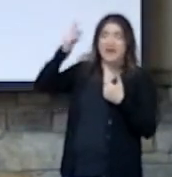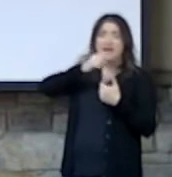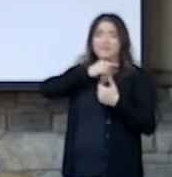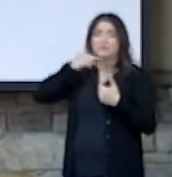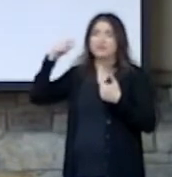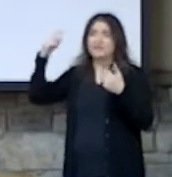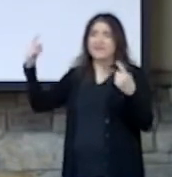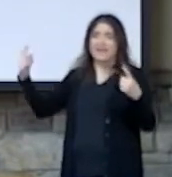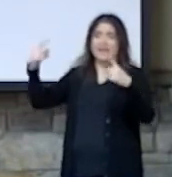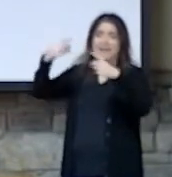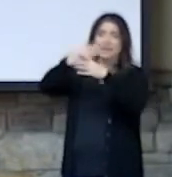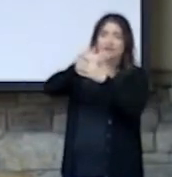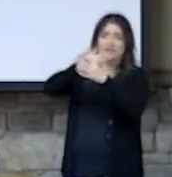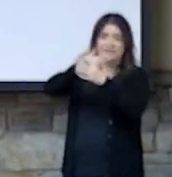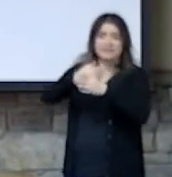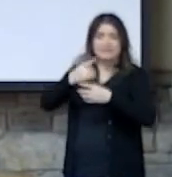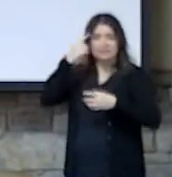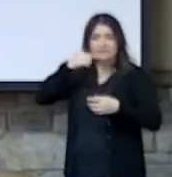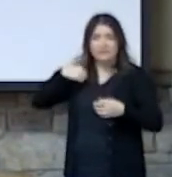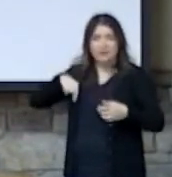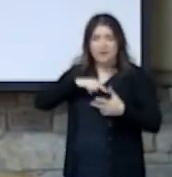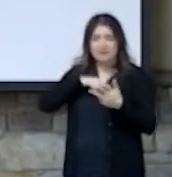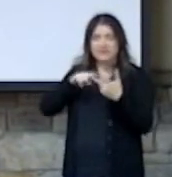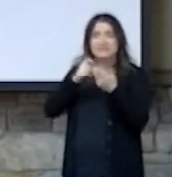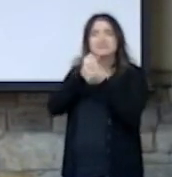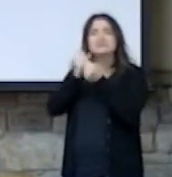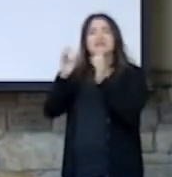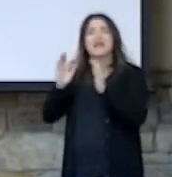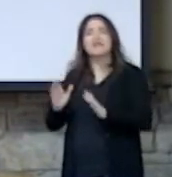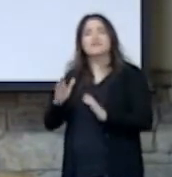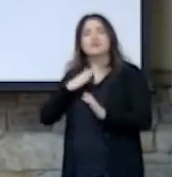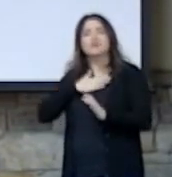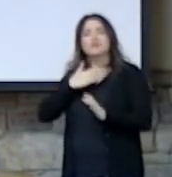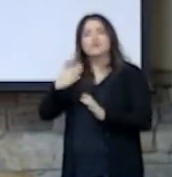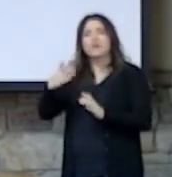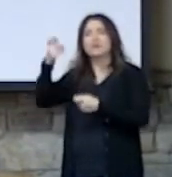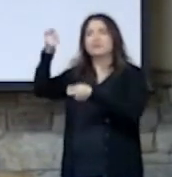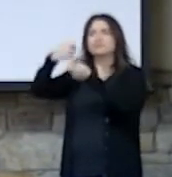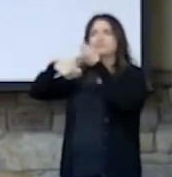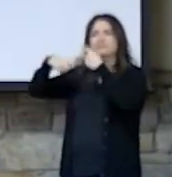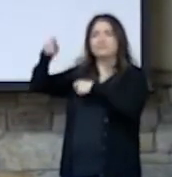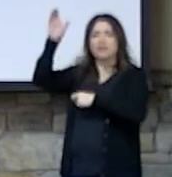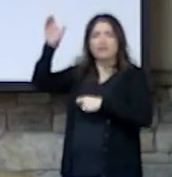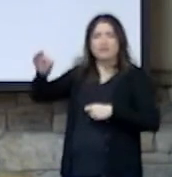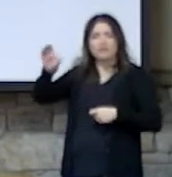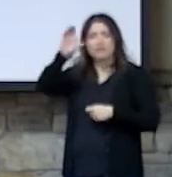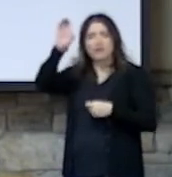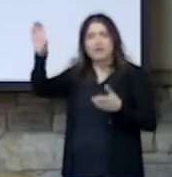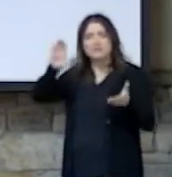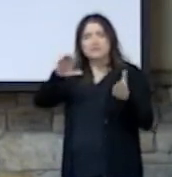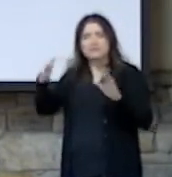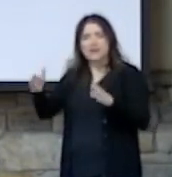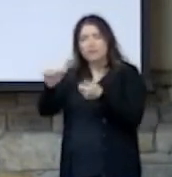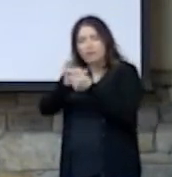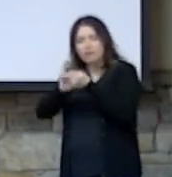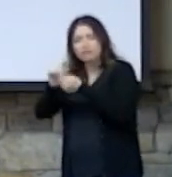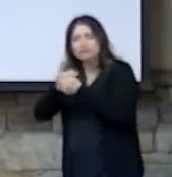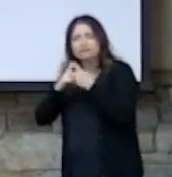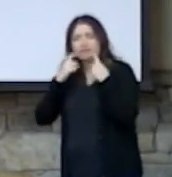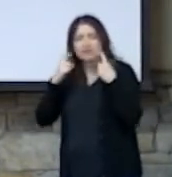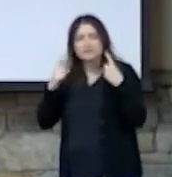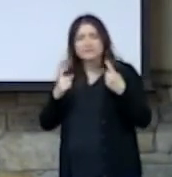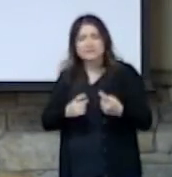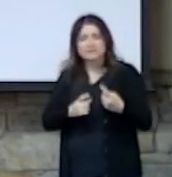on our behalf, as the Savior that paid the price on the cross to wash away our sins? And will